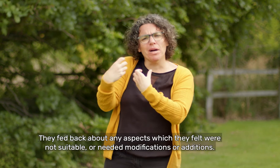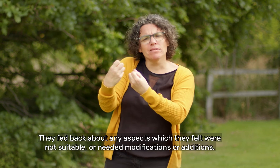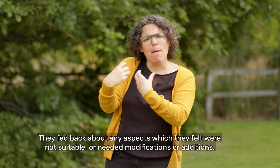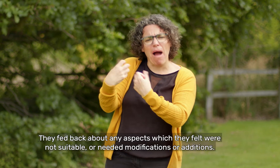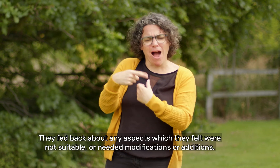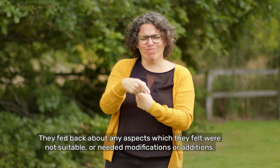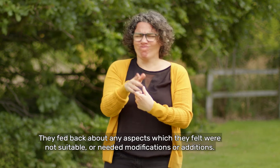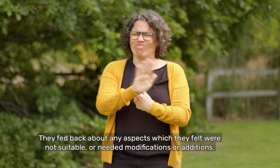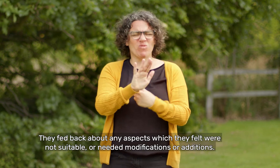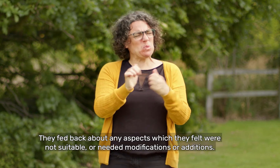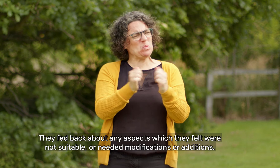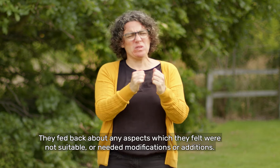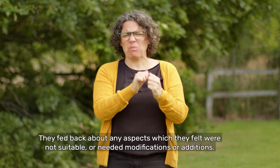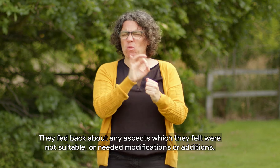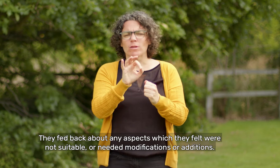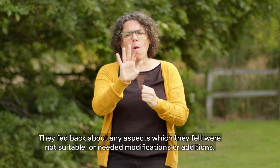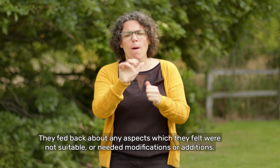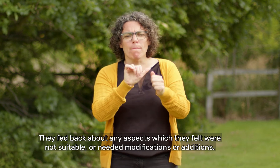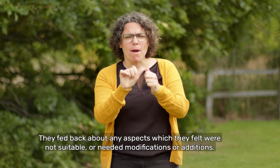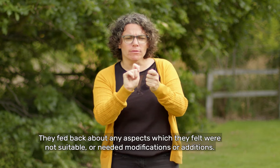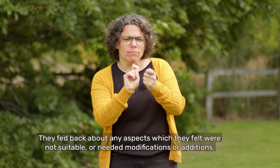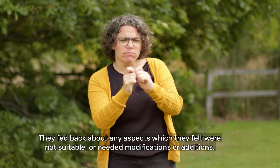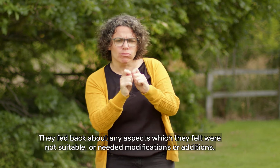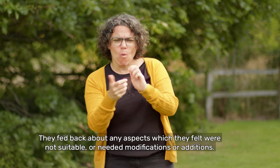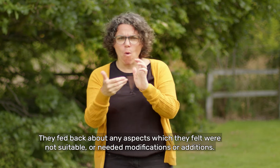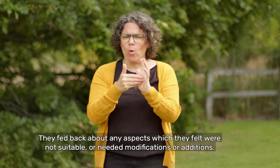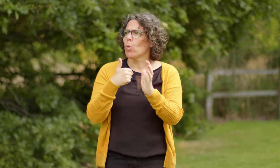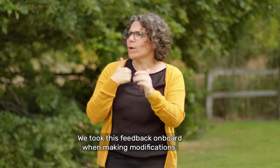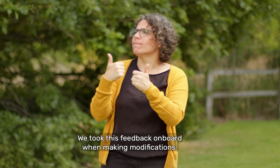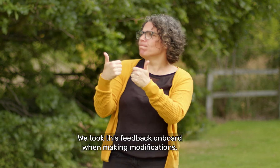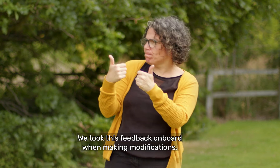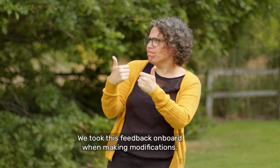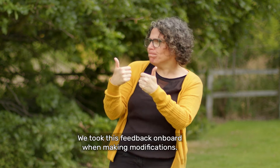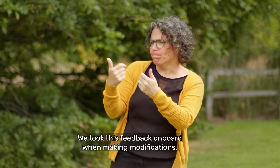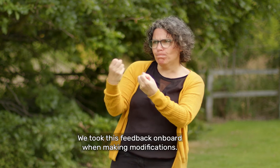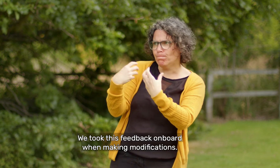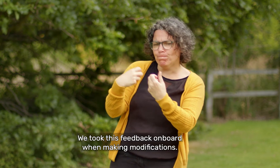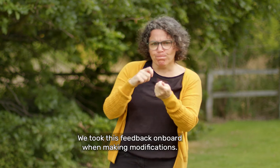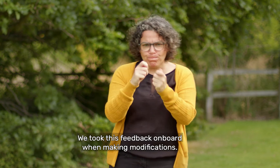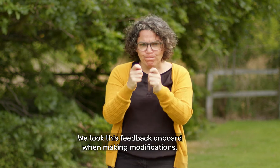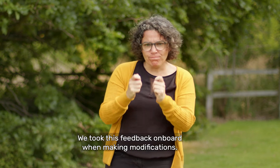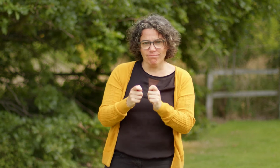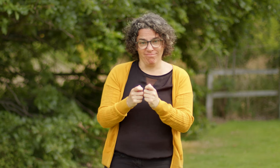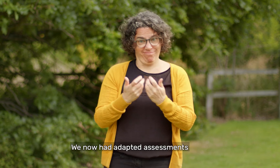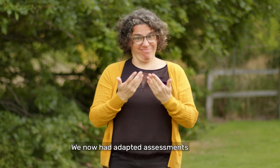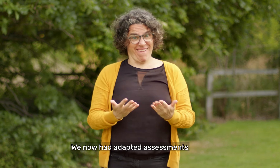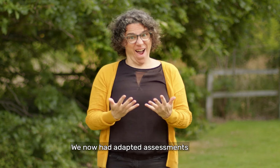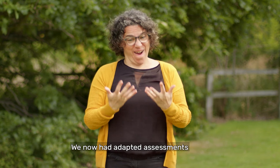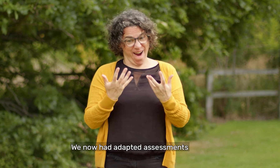aspects which they felt were not suitable or needed modifications or additions. We took this feedback on board when making modifications. We